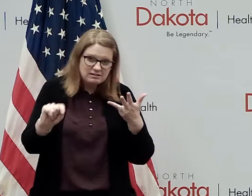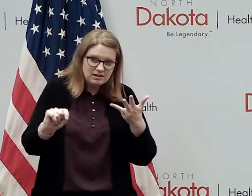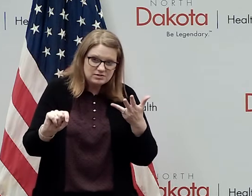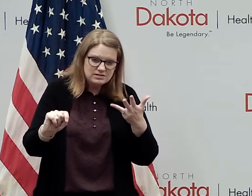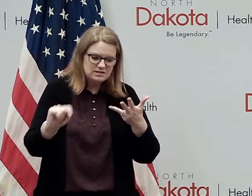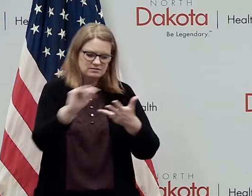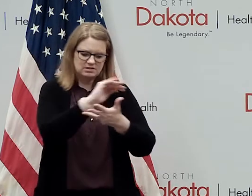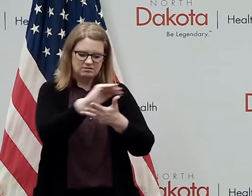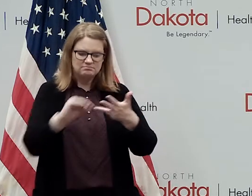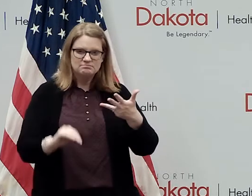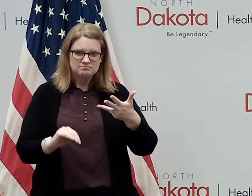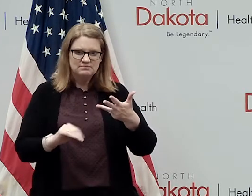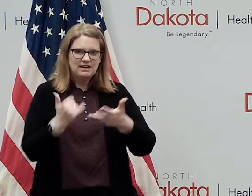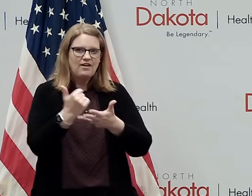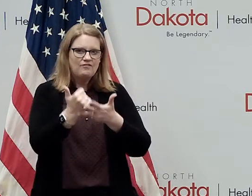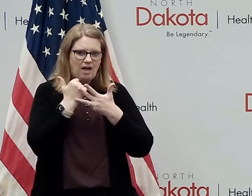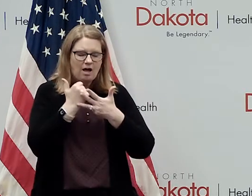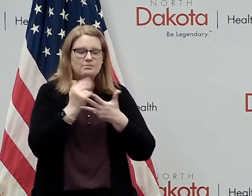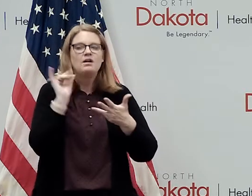the